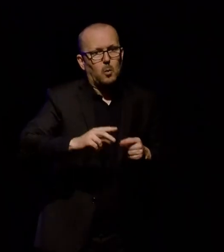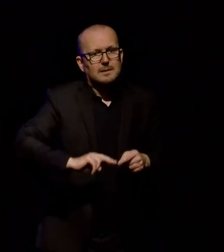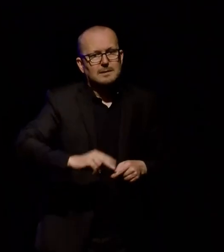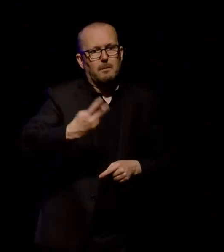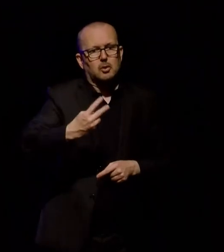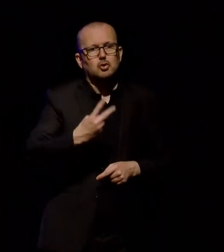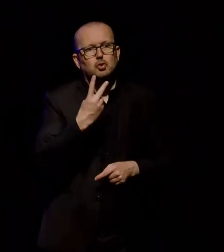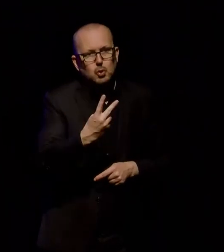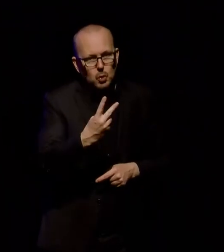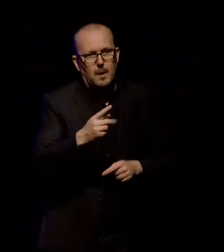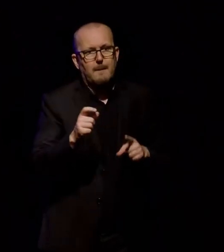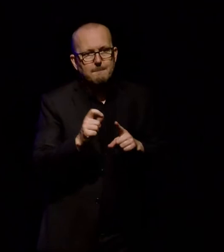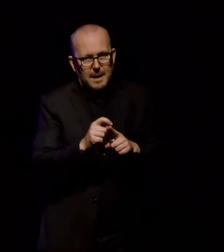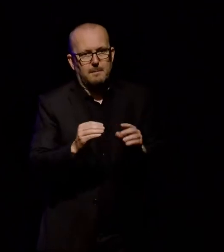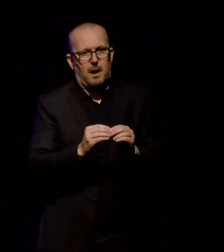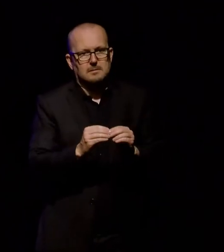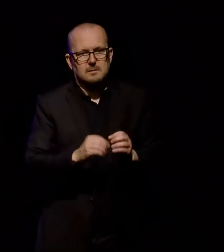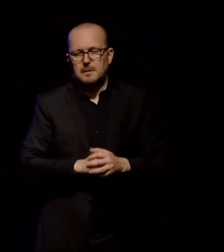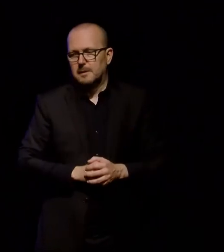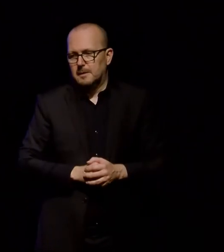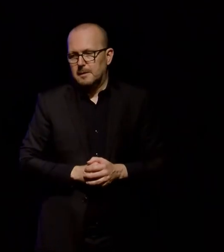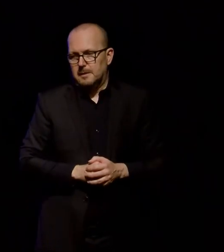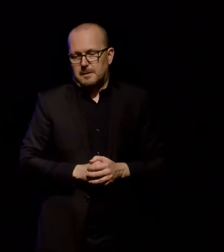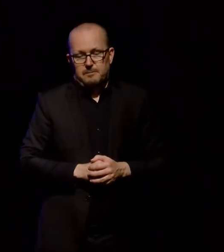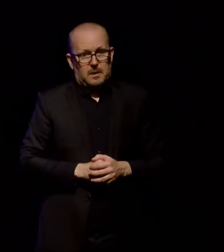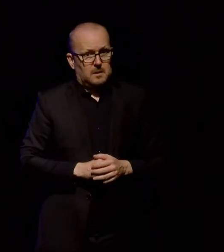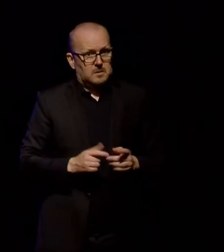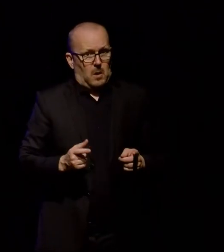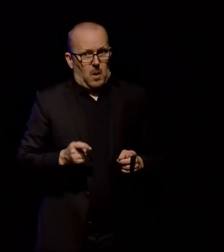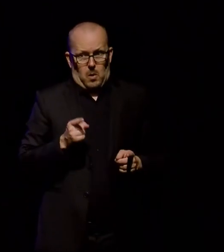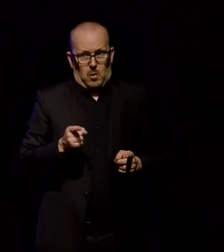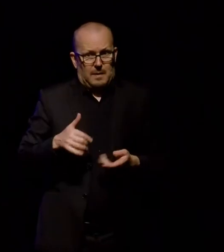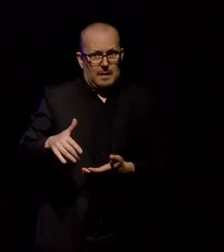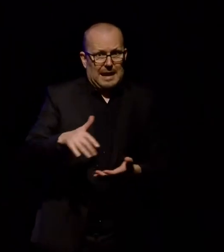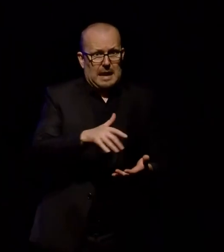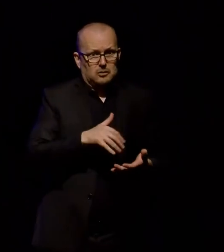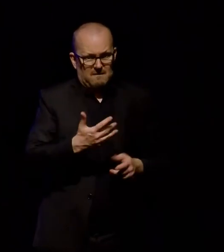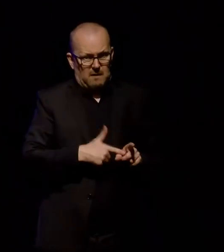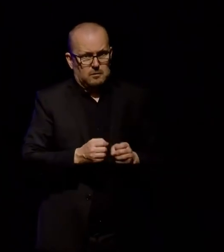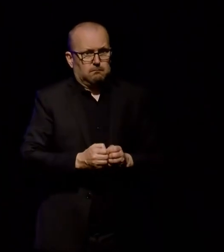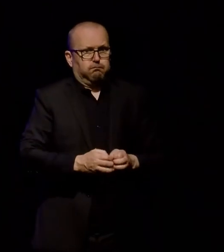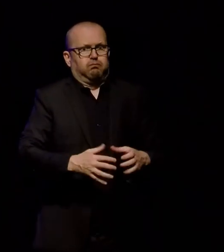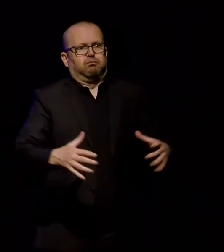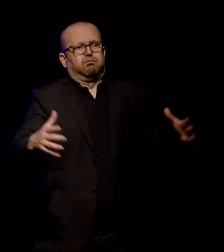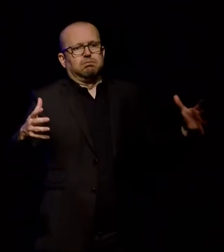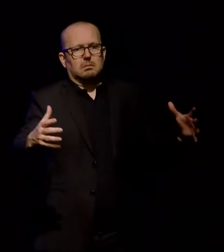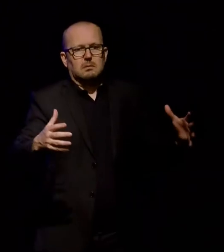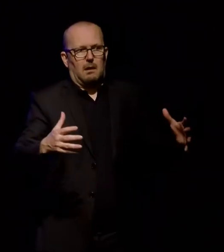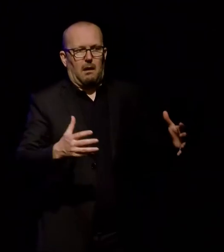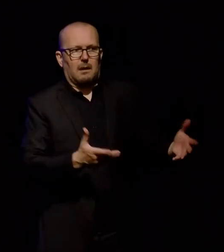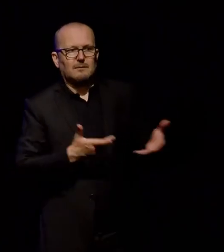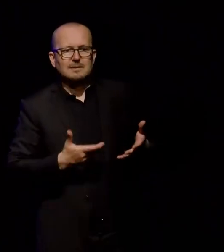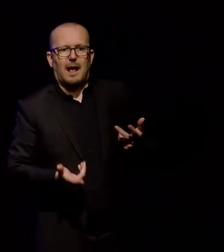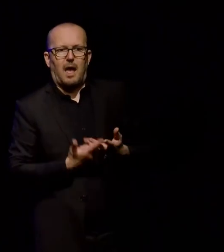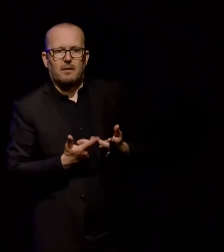with the volume of digital collections growing so quickly in the next 5 years, other challenges are starting to appear. For